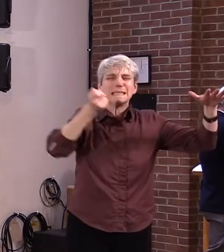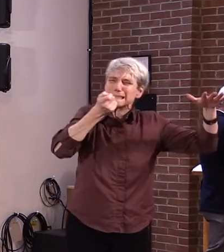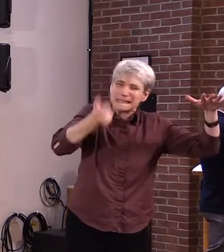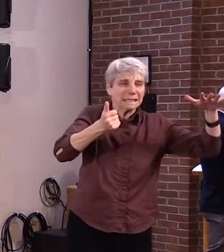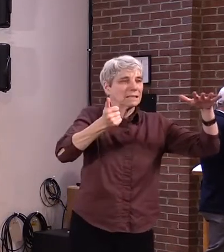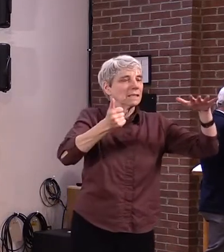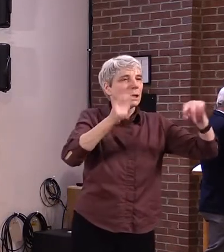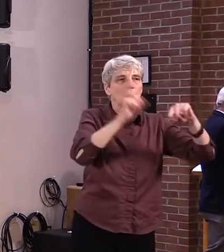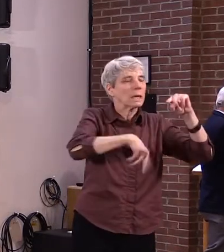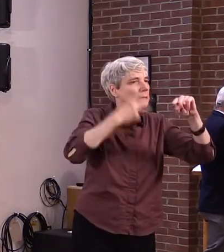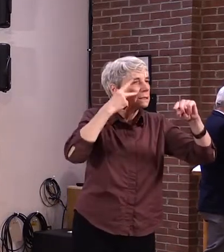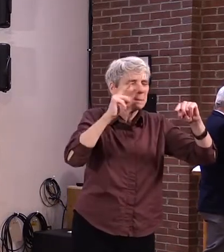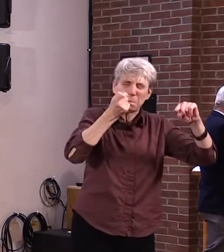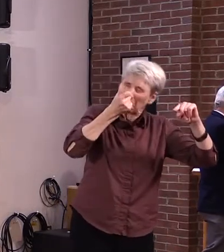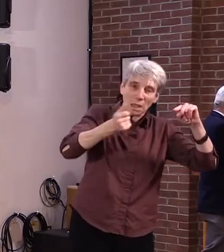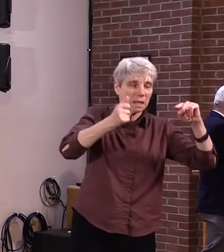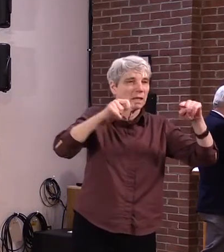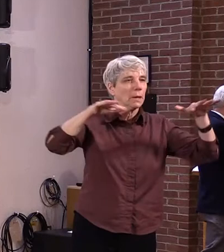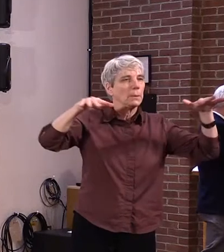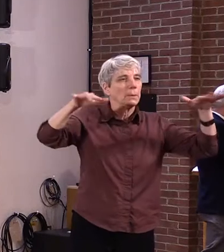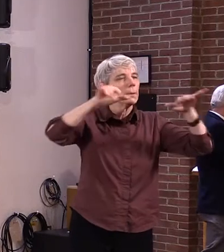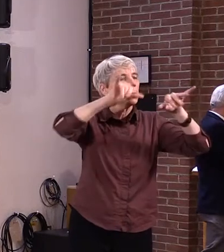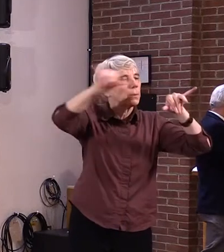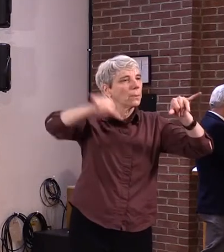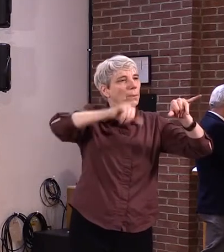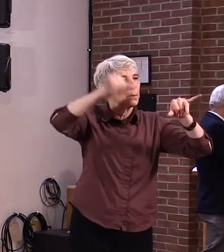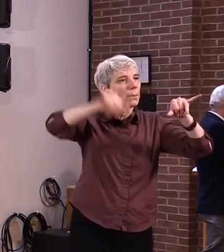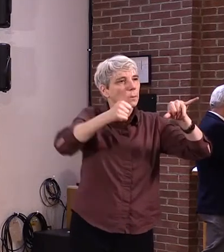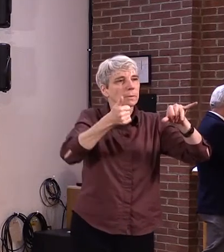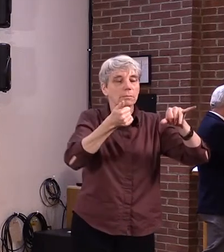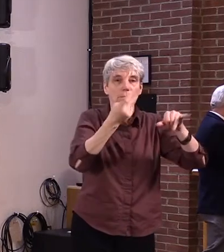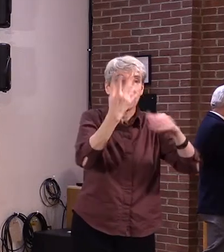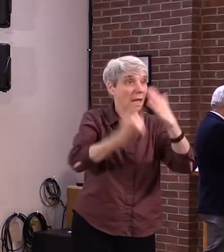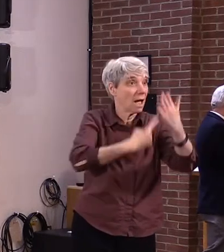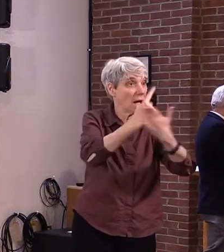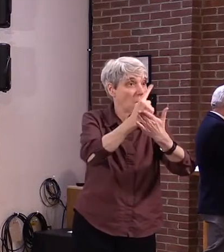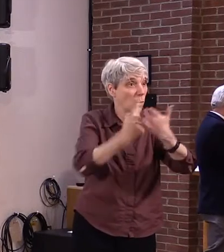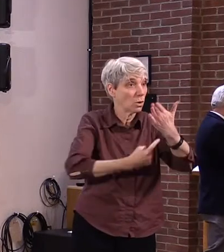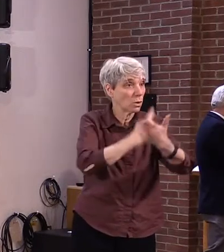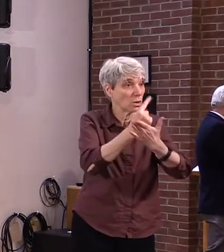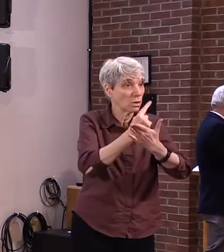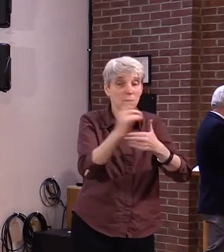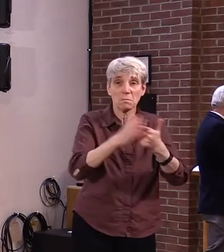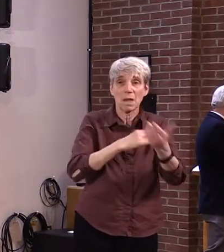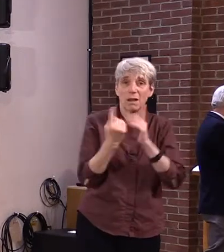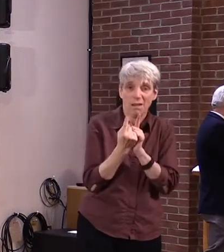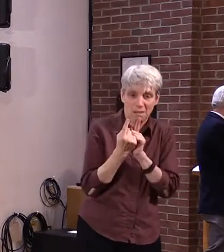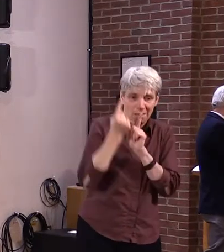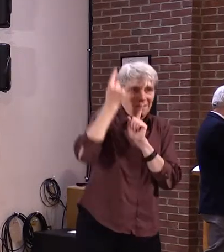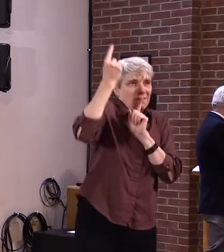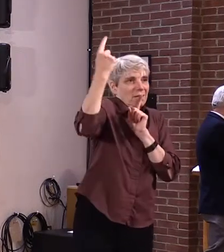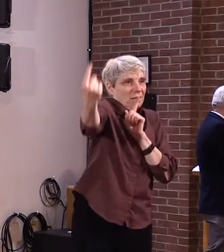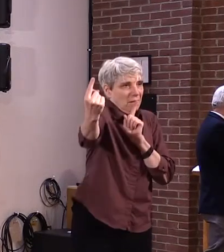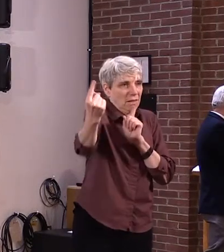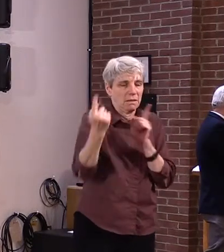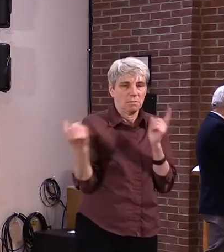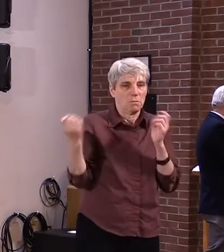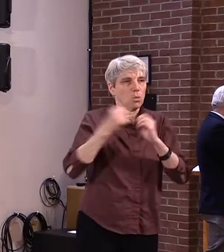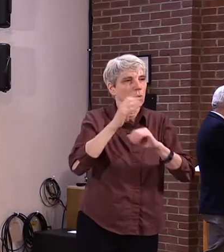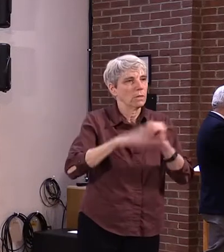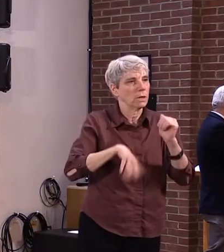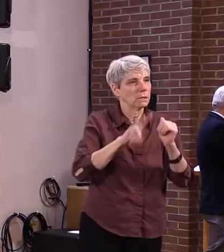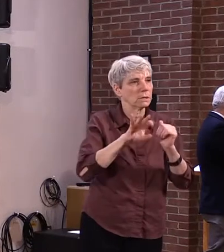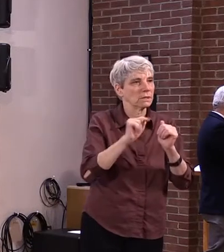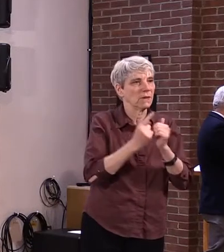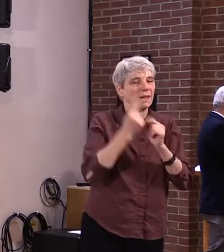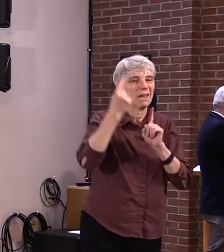you can be further than 6 feet away from the infected person, and even get infected when the person no longer is